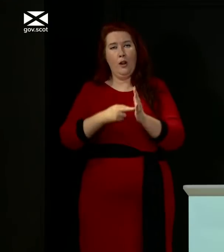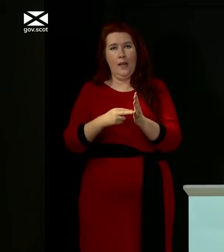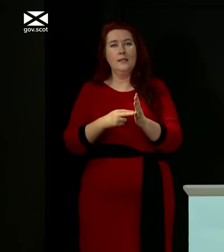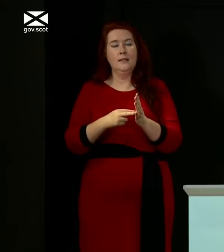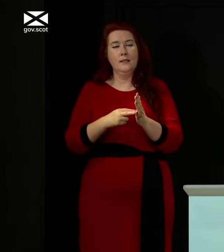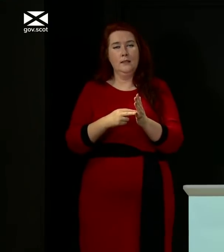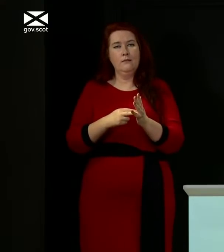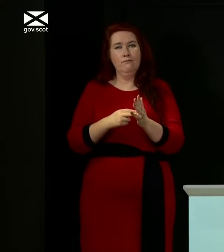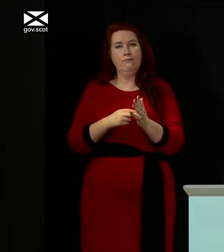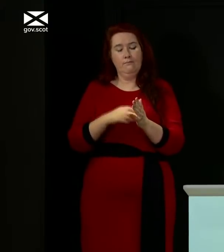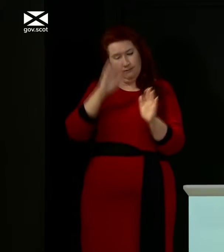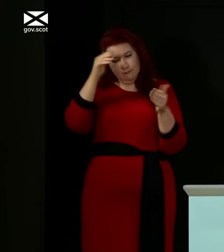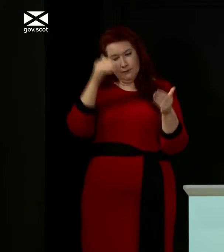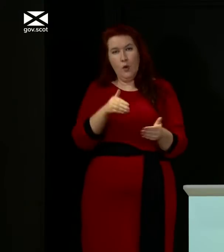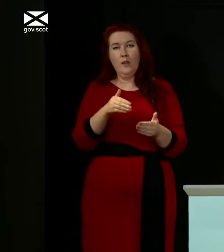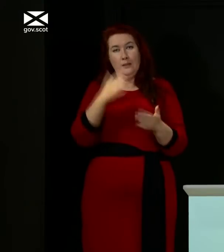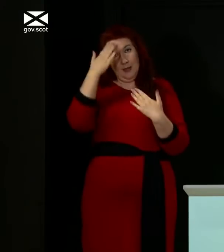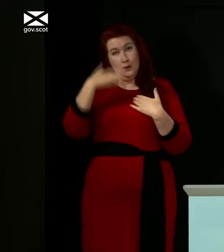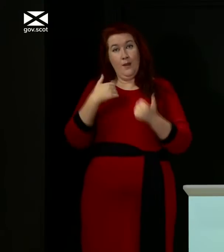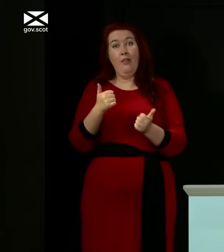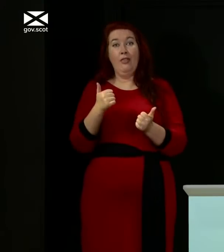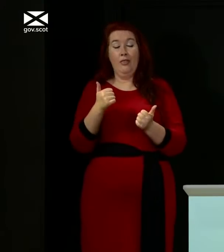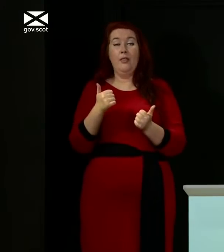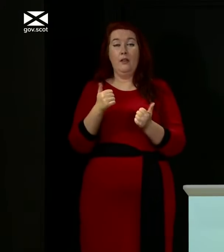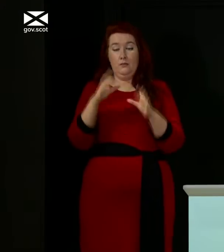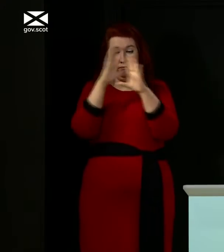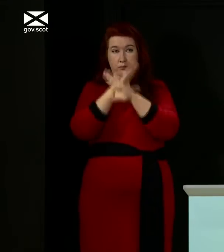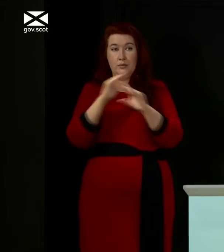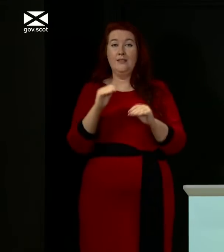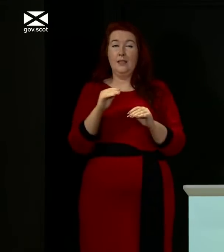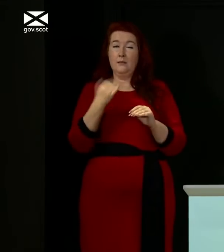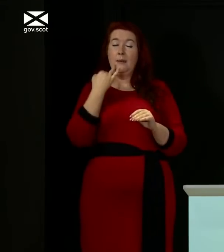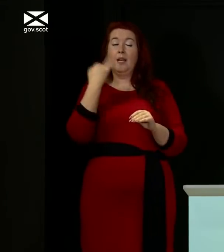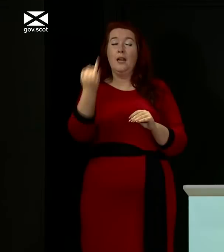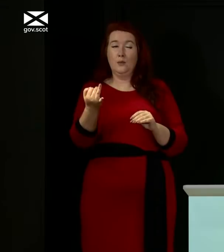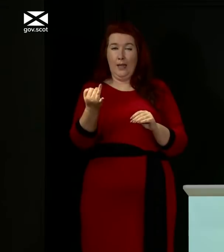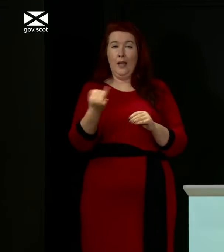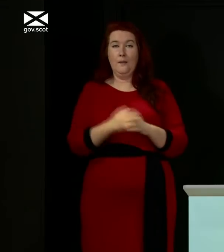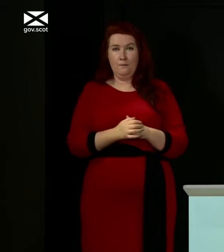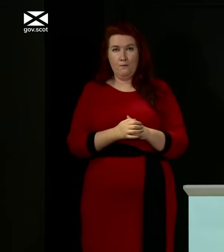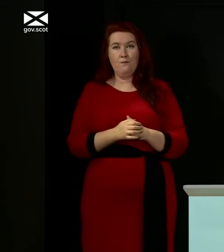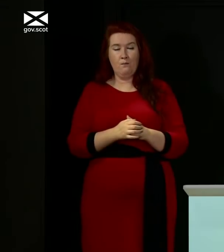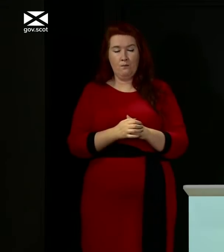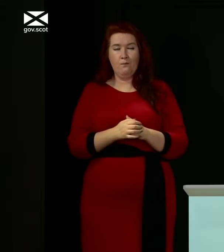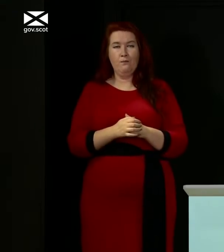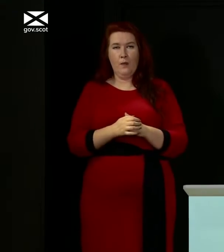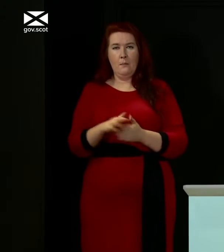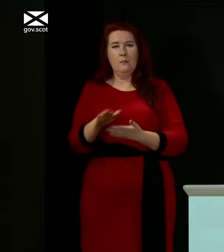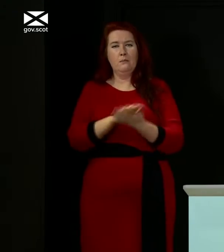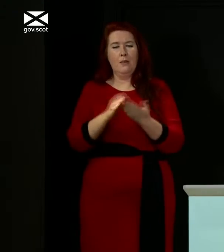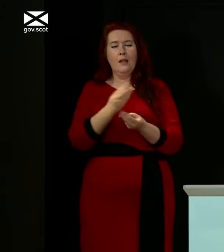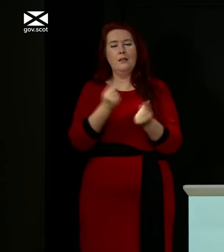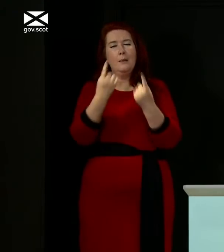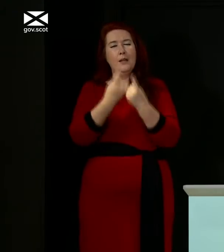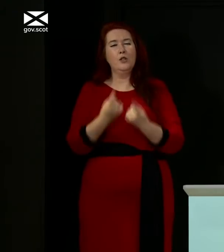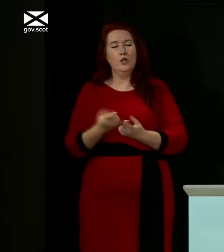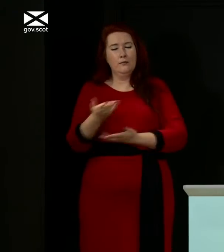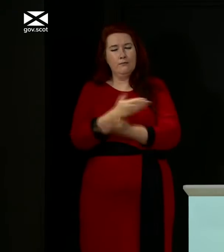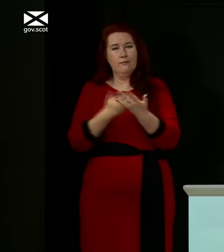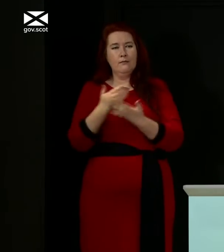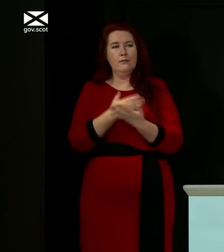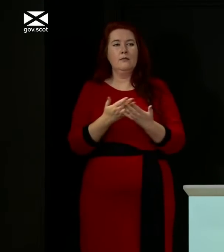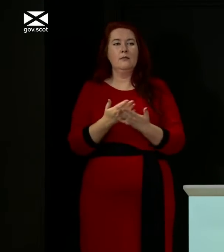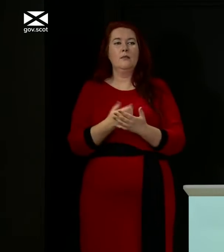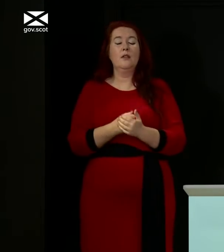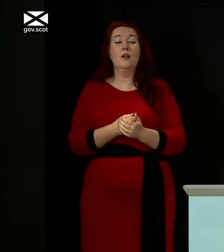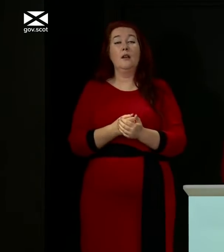a dedicated mental health briefing possibly next week to allow some of these issues, although in past experience when we've had them,